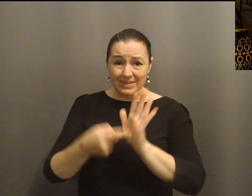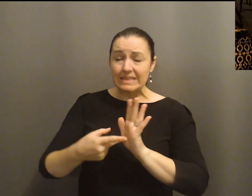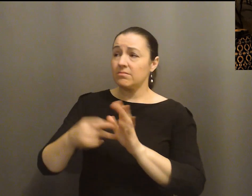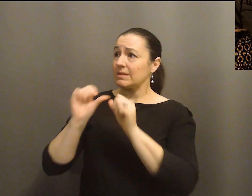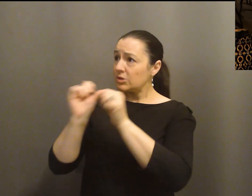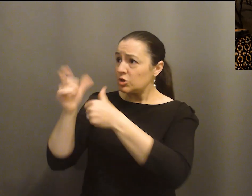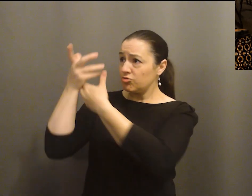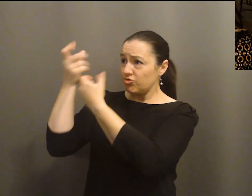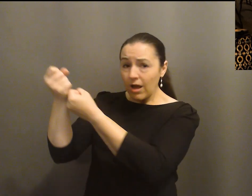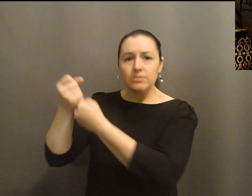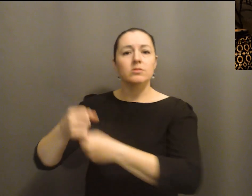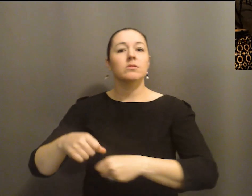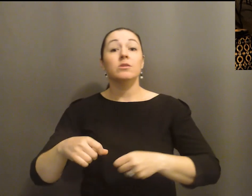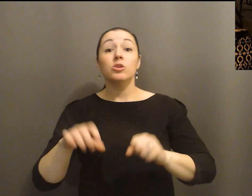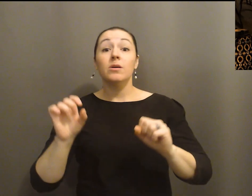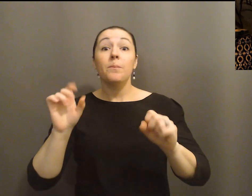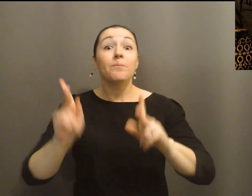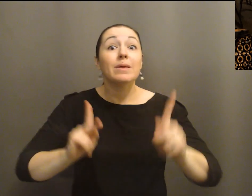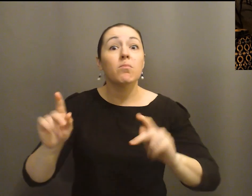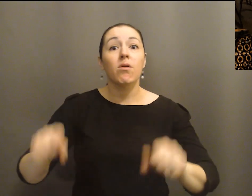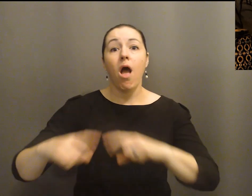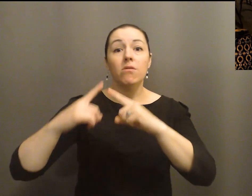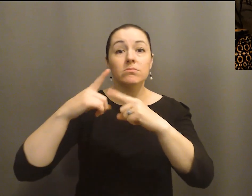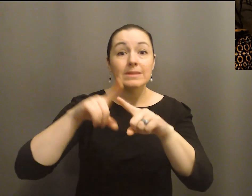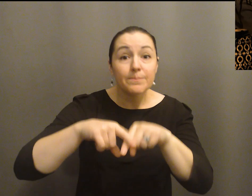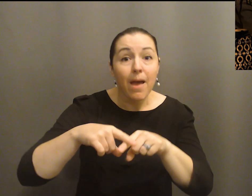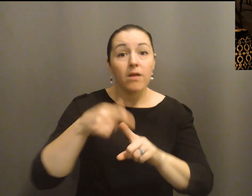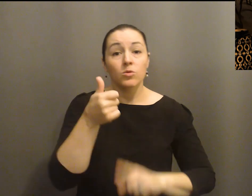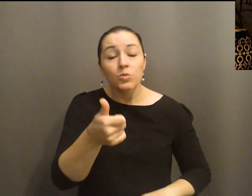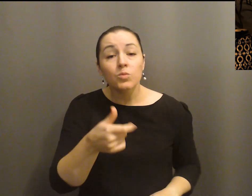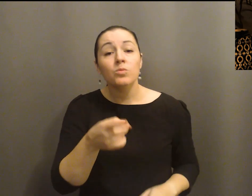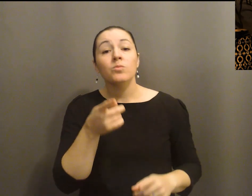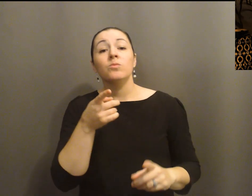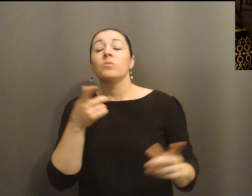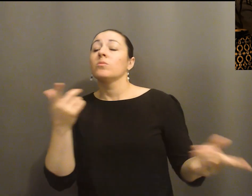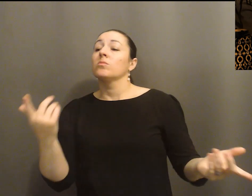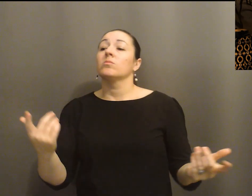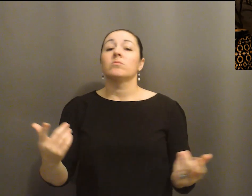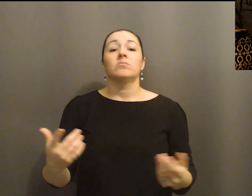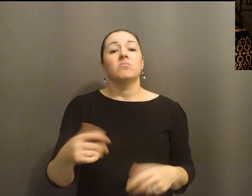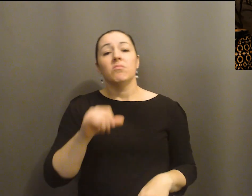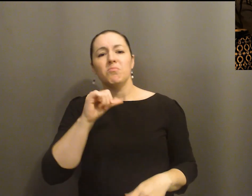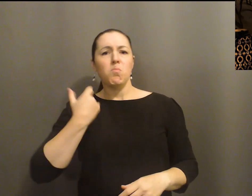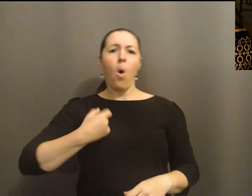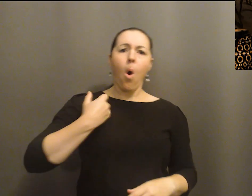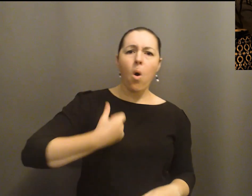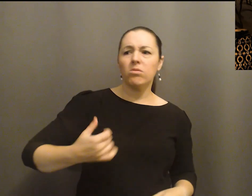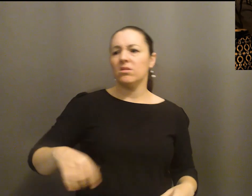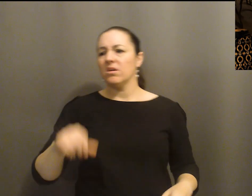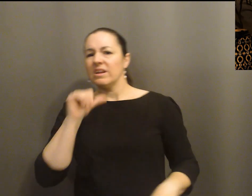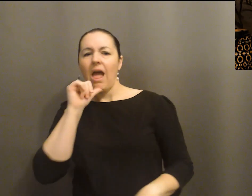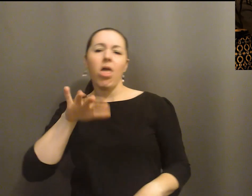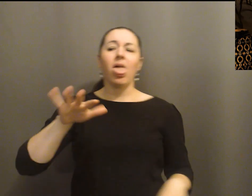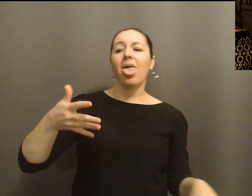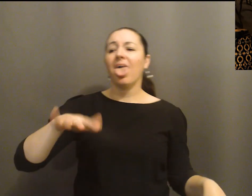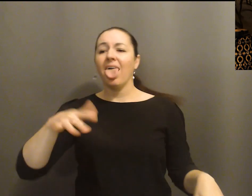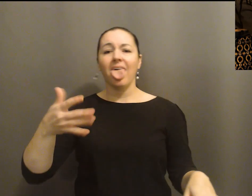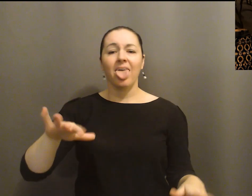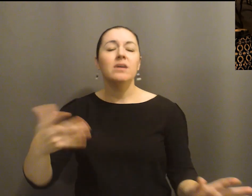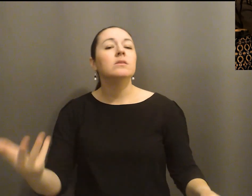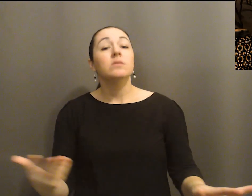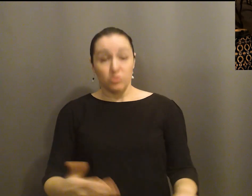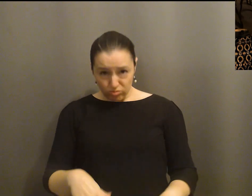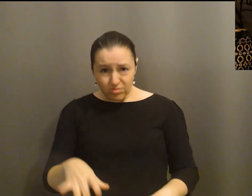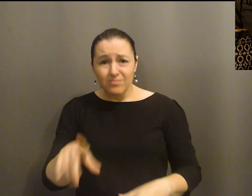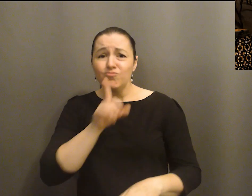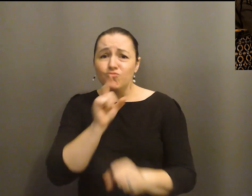It's reliability It's courage It's boldness It's not being flaky It's honoring your word Doing